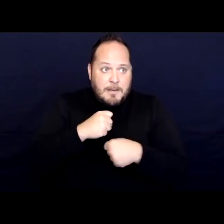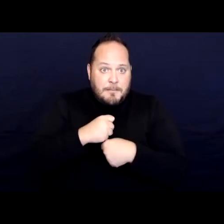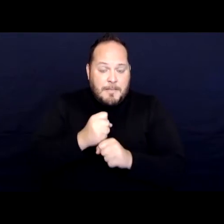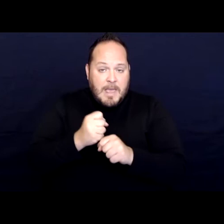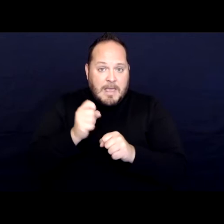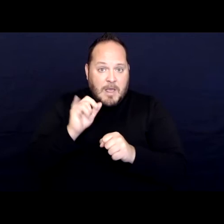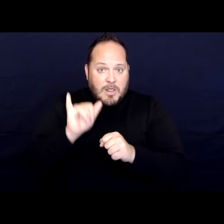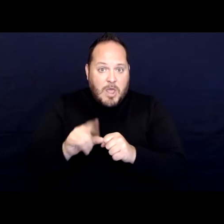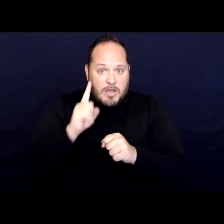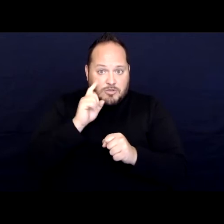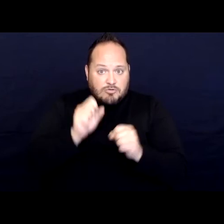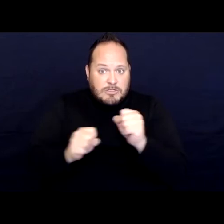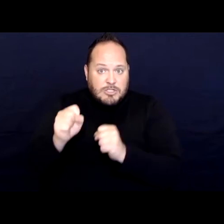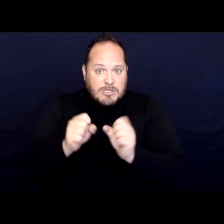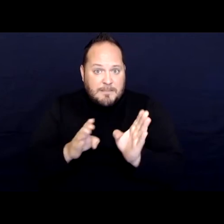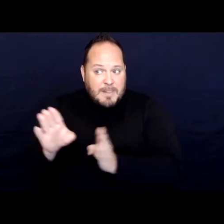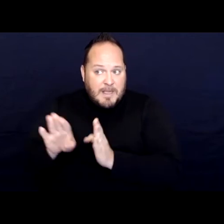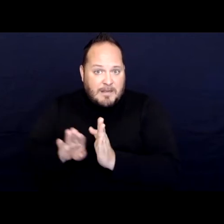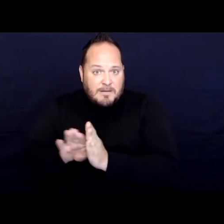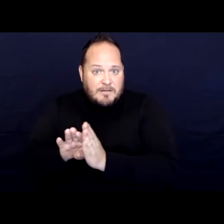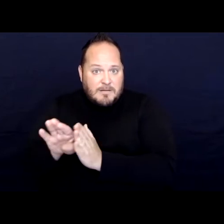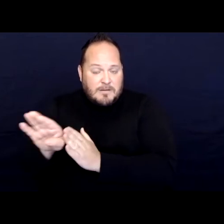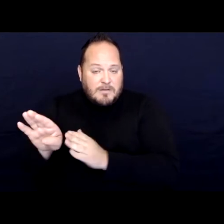strategic plans, in a way that